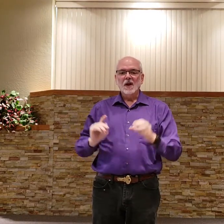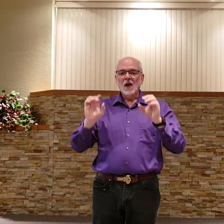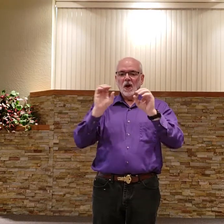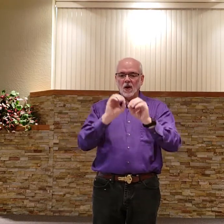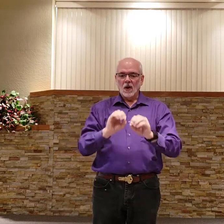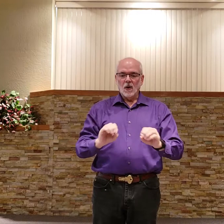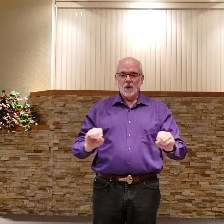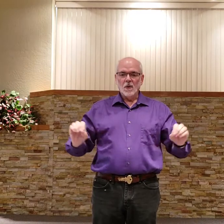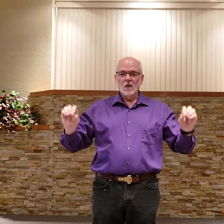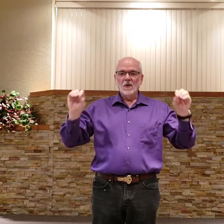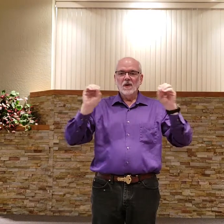O,